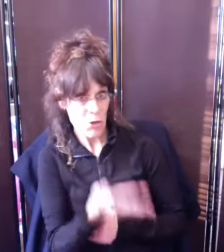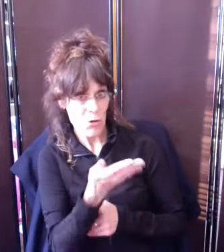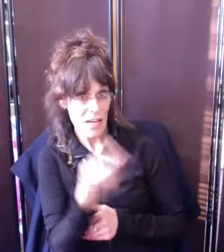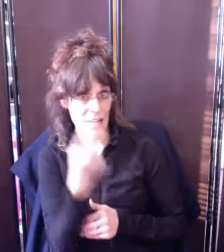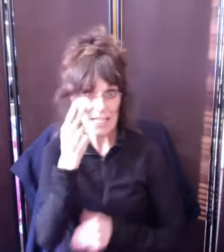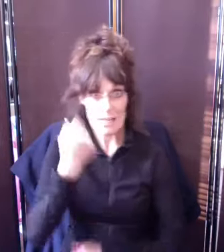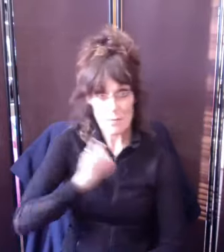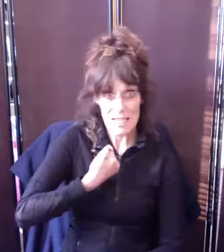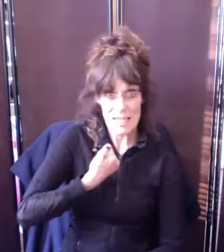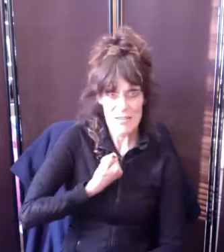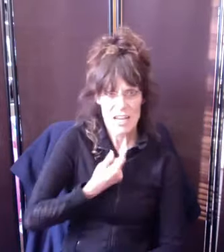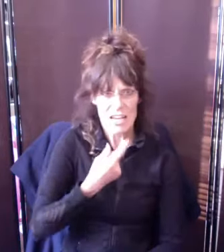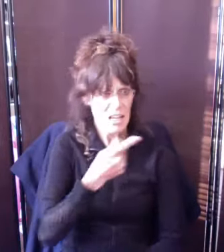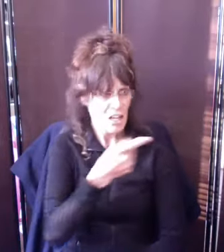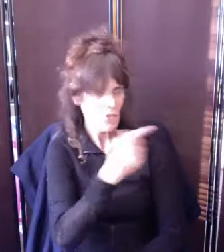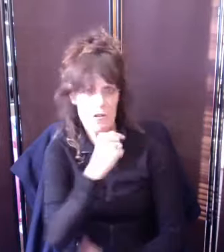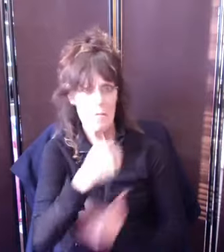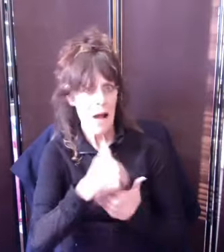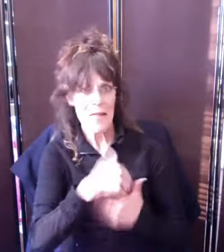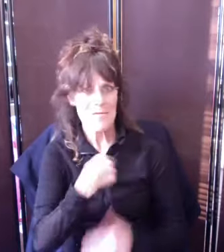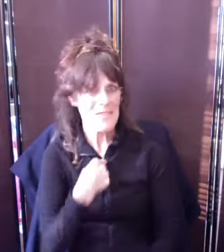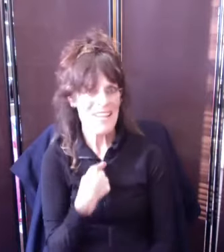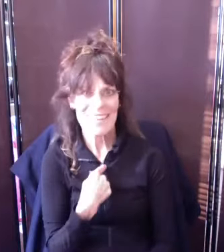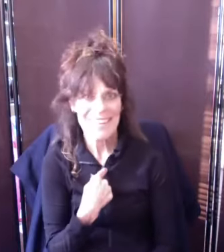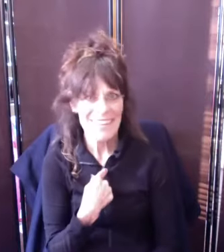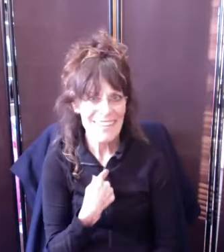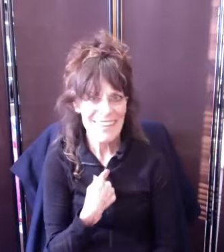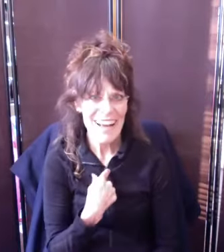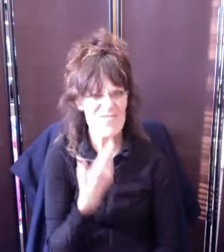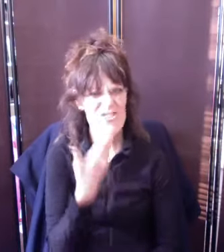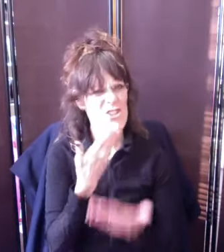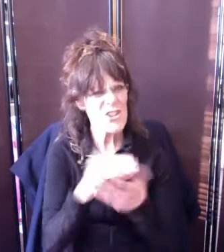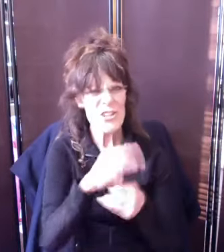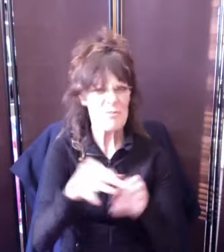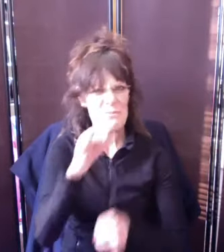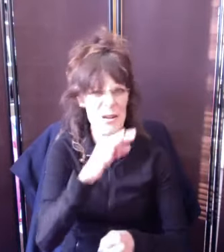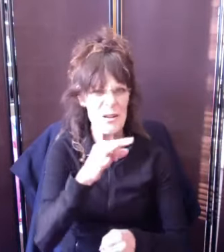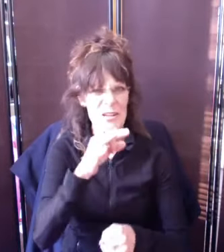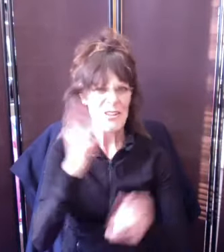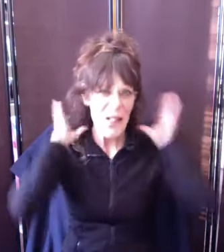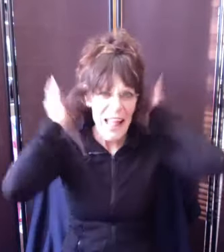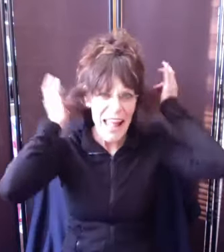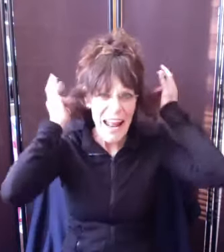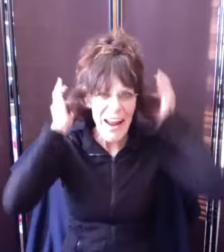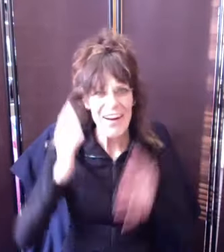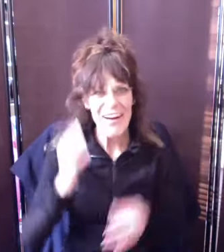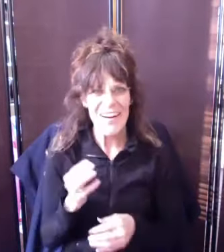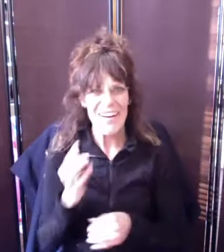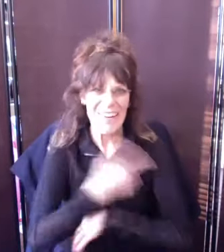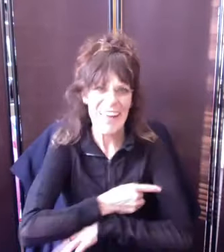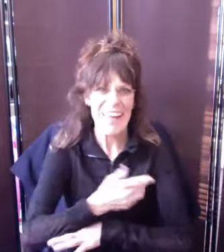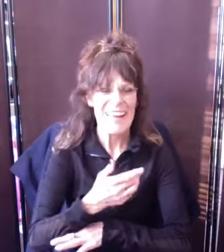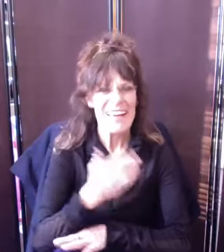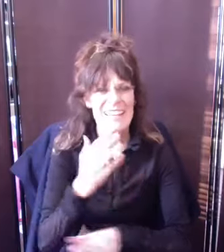me so much anymore. I can on a good spiritual hair day, David can do something and it doesn't bother me. And on a